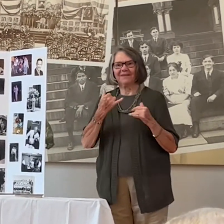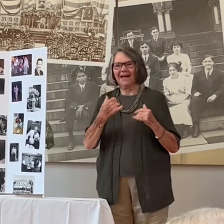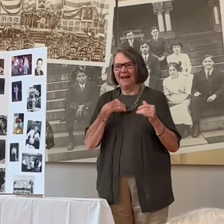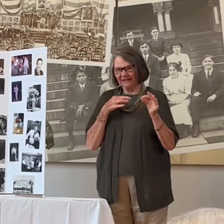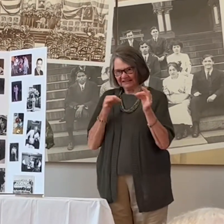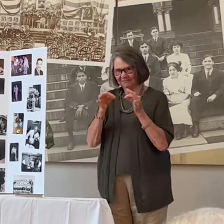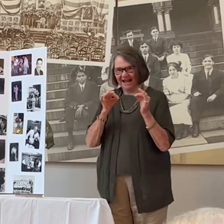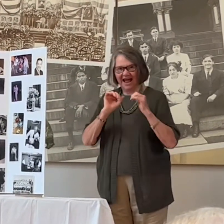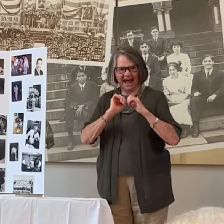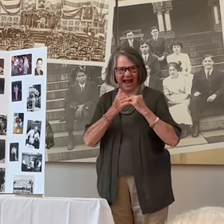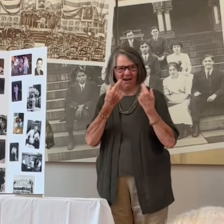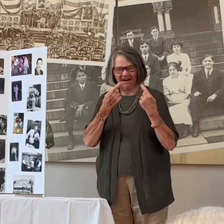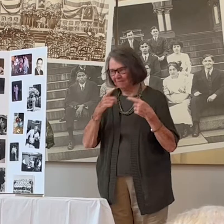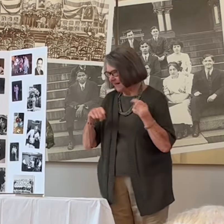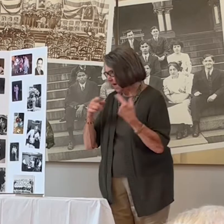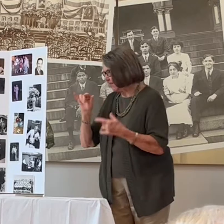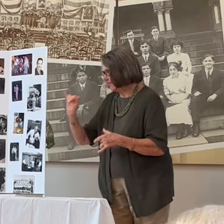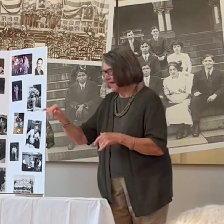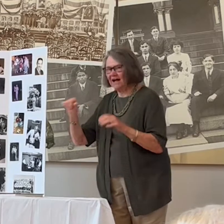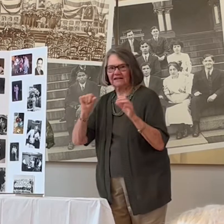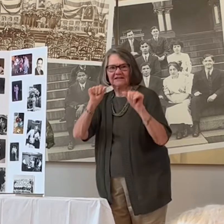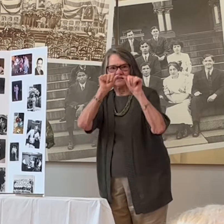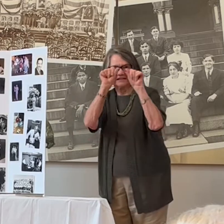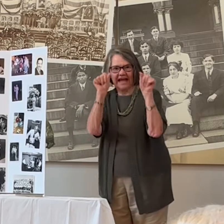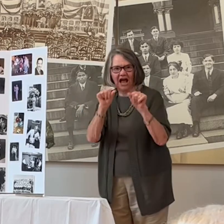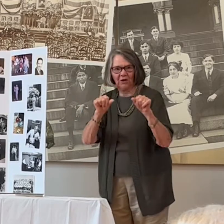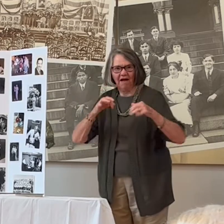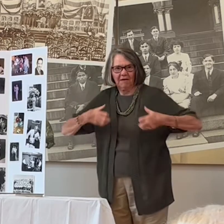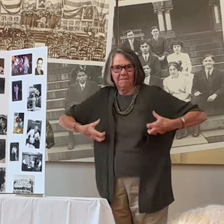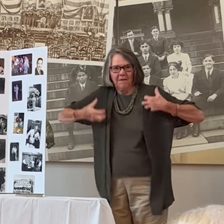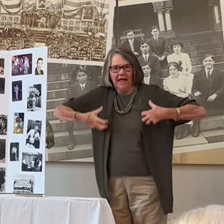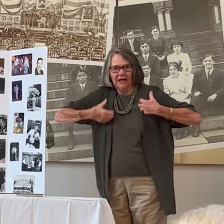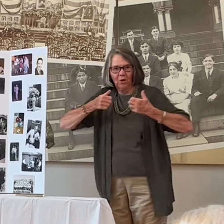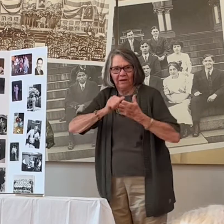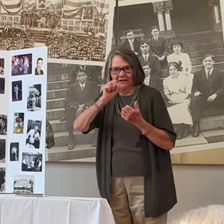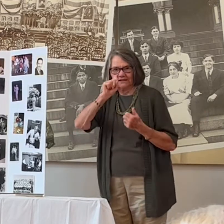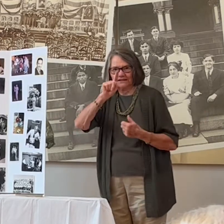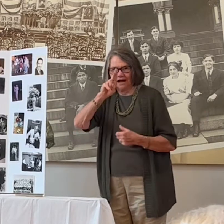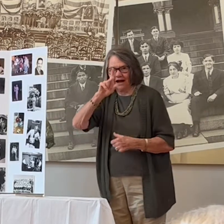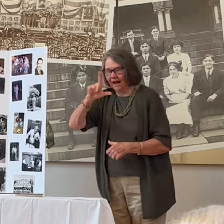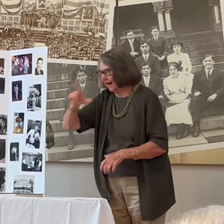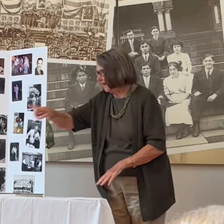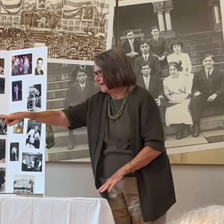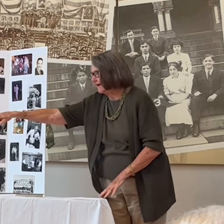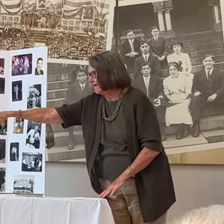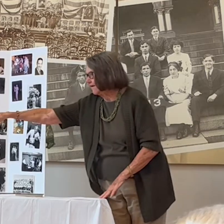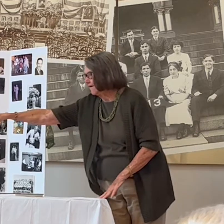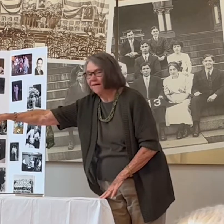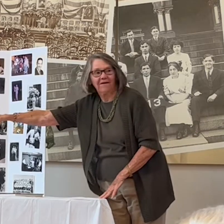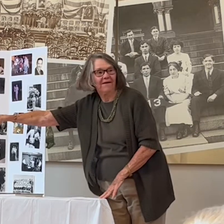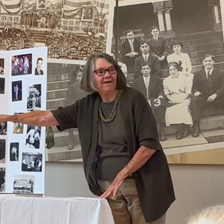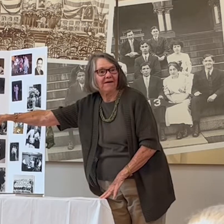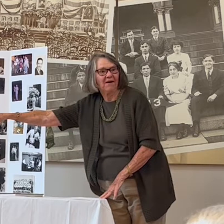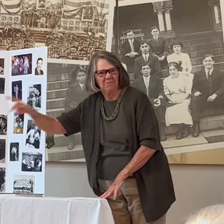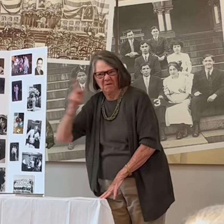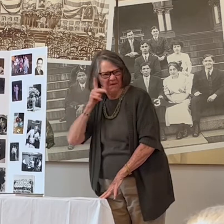here today. So I'd like to talk a little bit about this statuette of the monkey with the skull up here on the